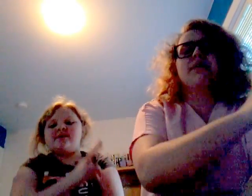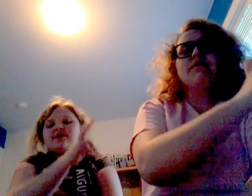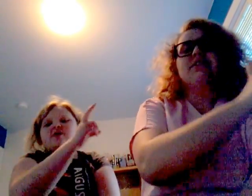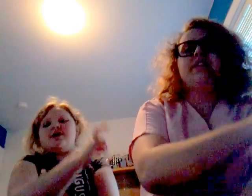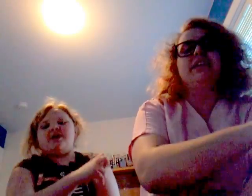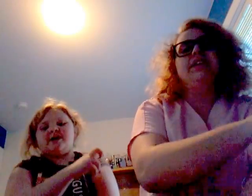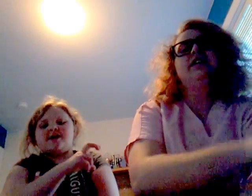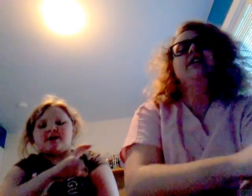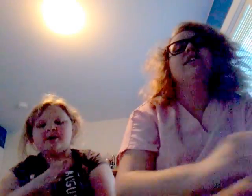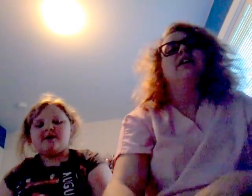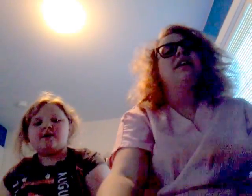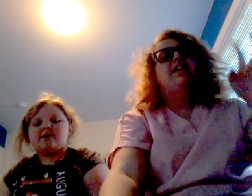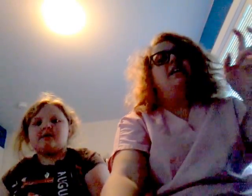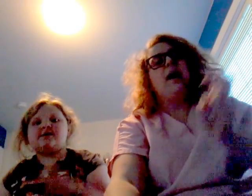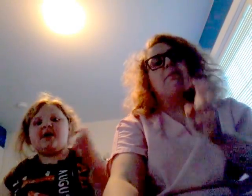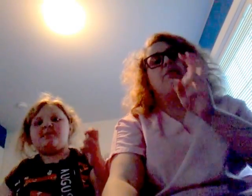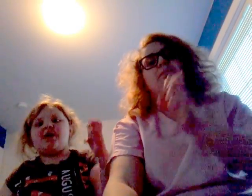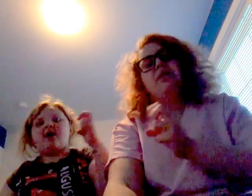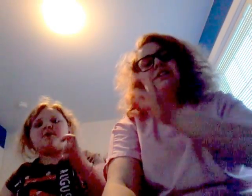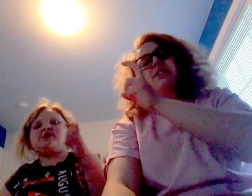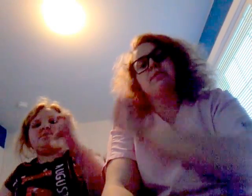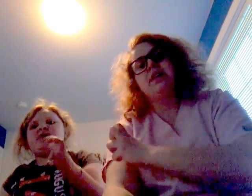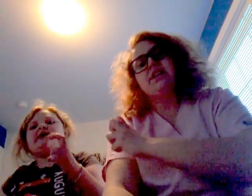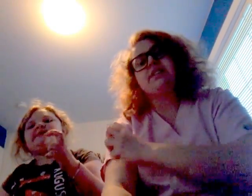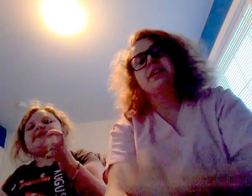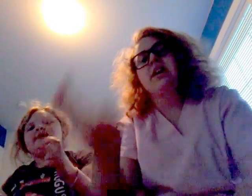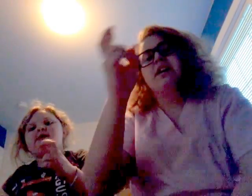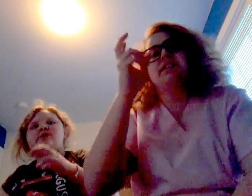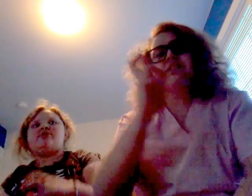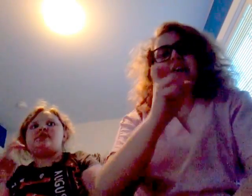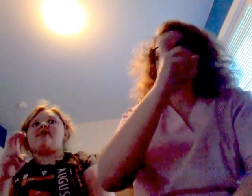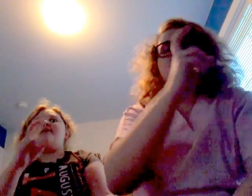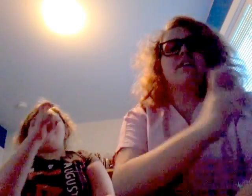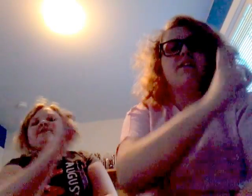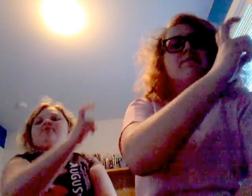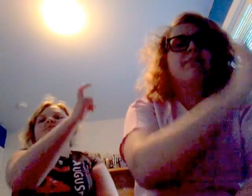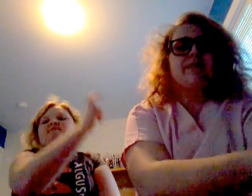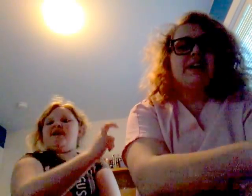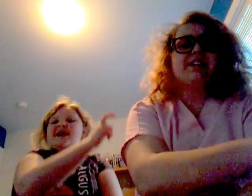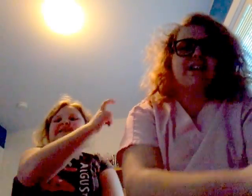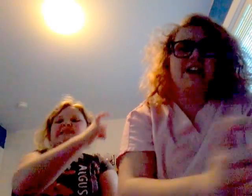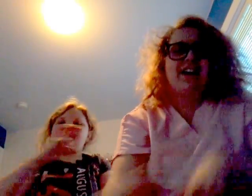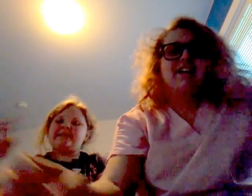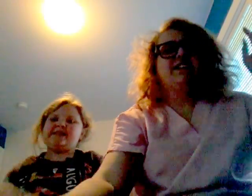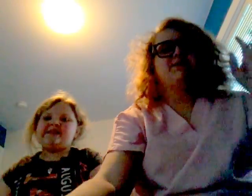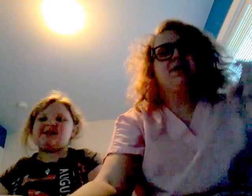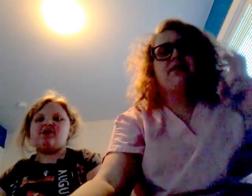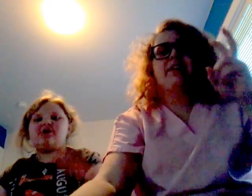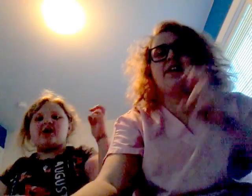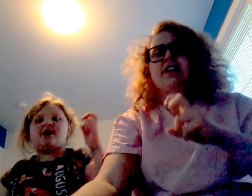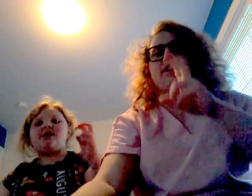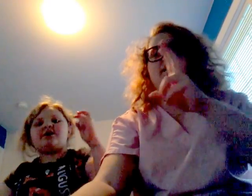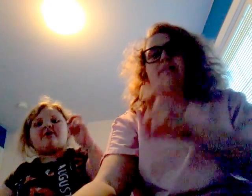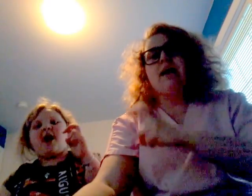Murray he hops from place to place to save the human race he's Murray the